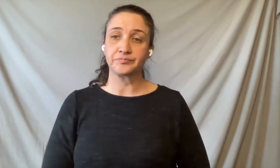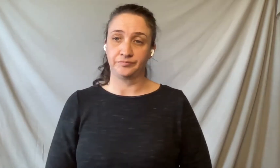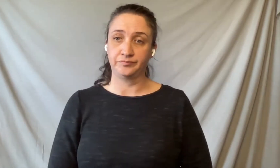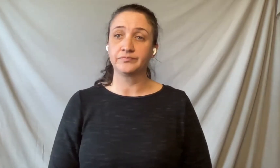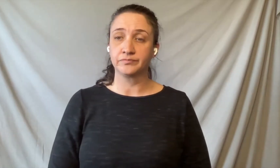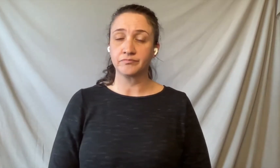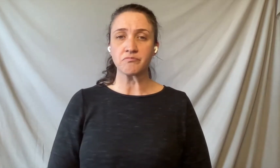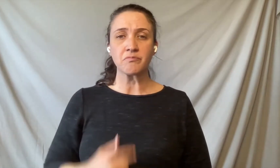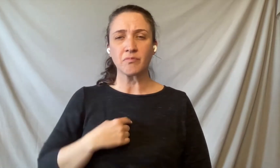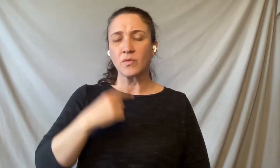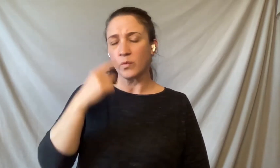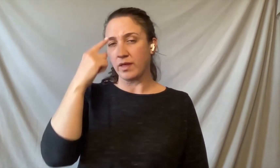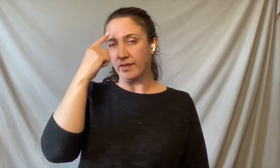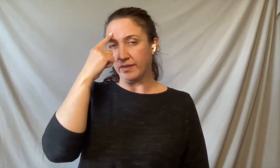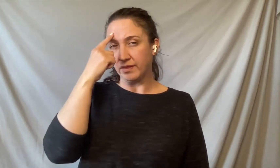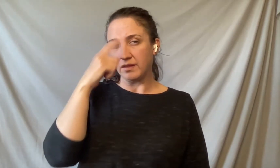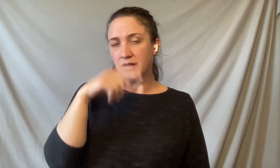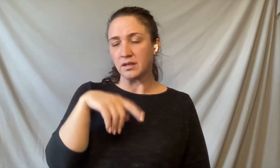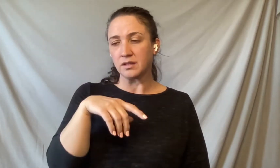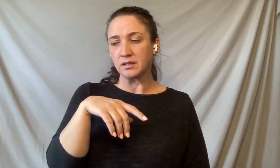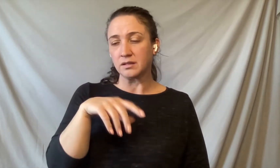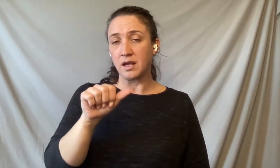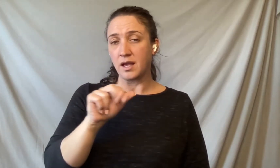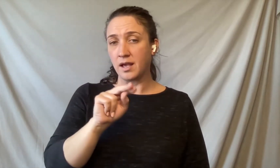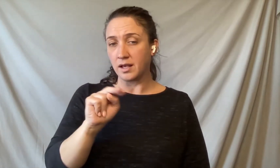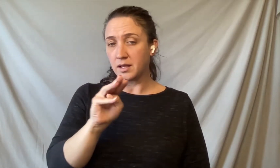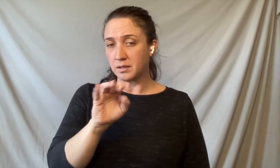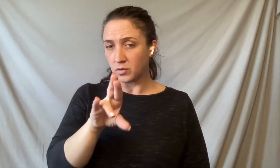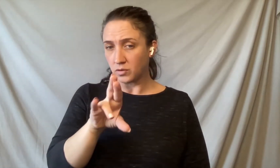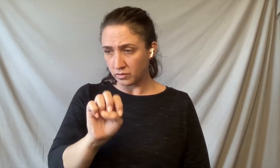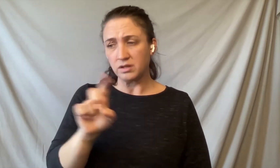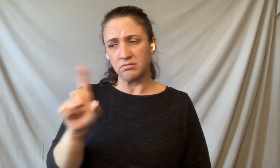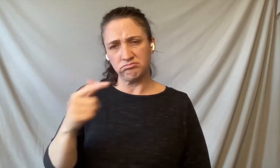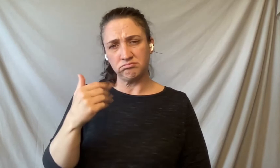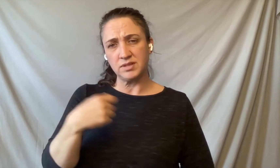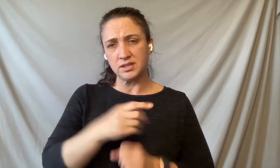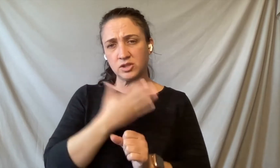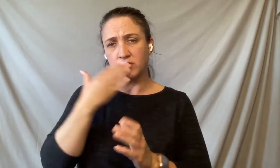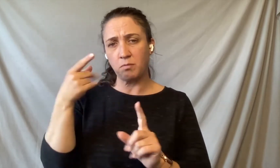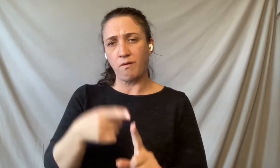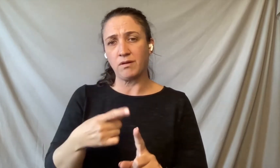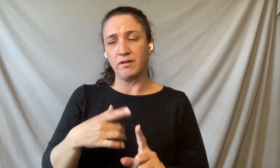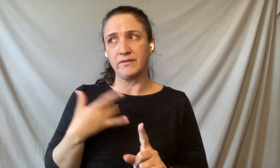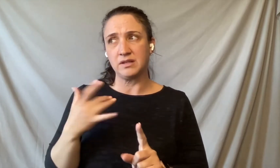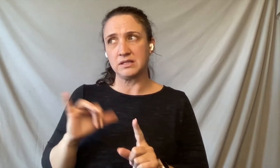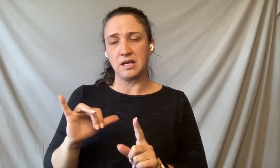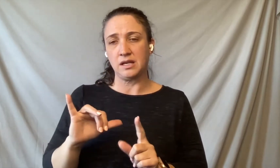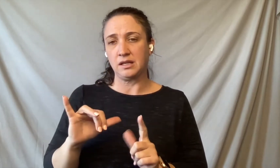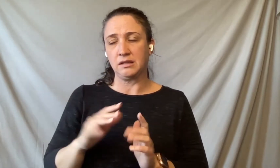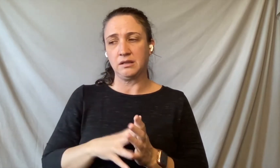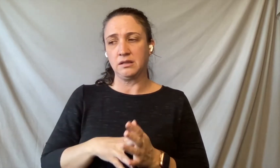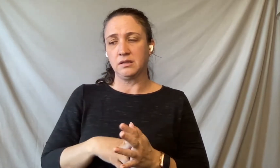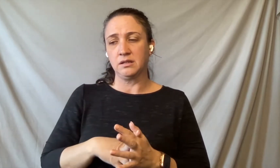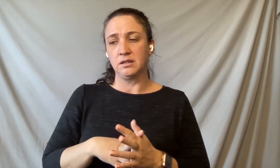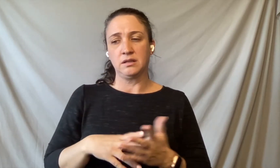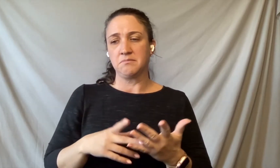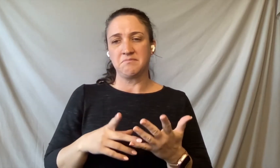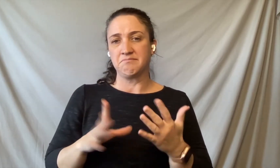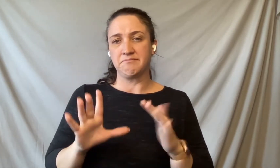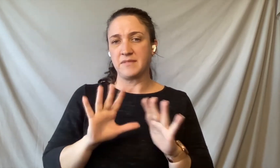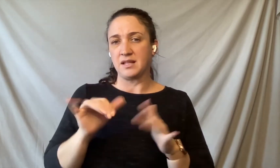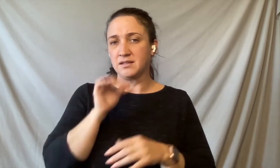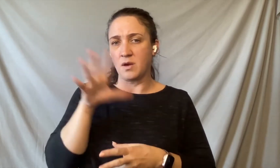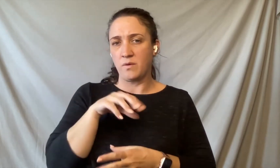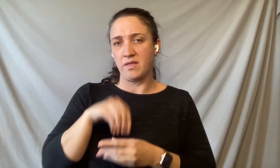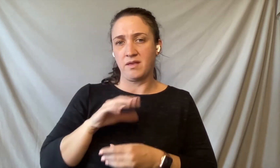So I think Anne Marie brings up a good point. It feels like it's outside of the scope of this, because